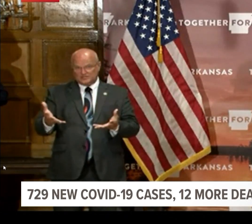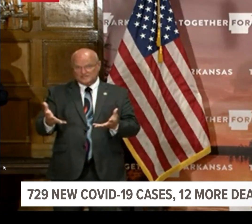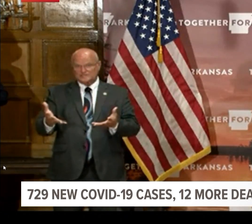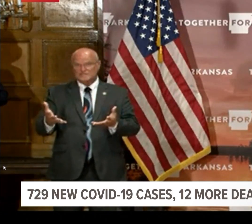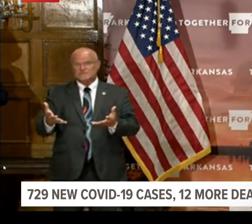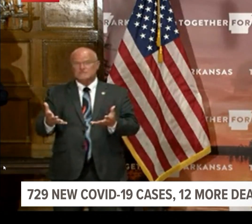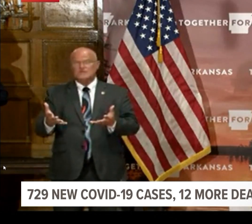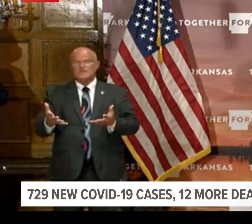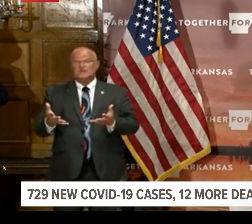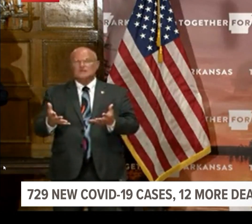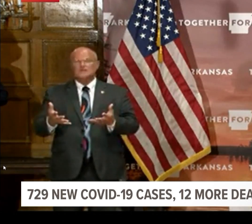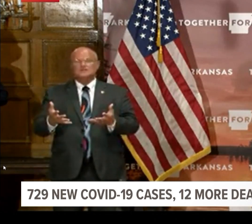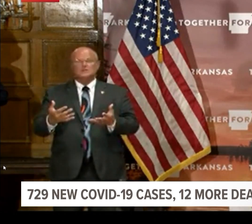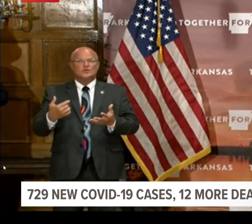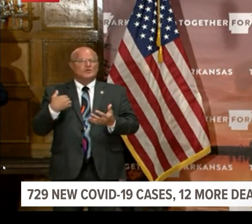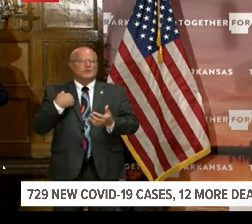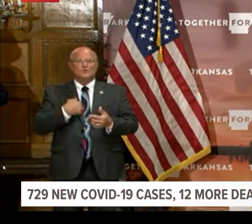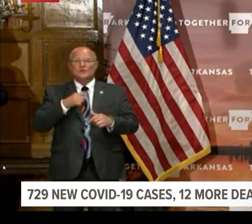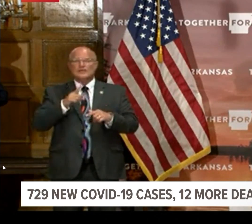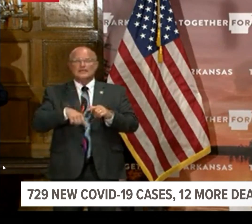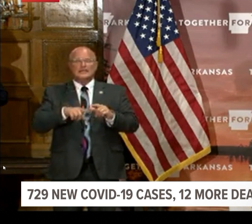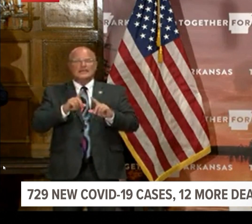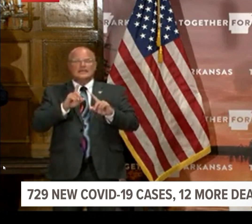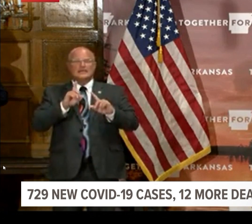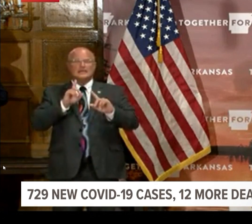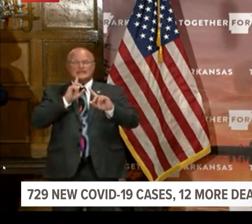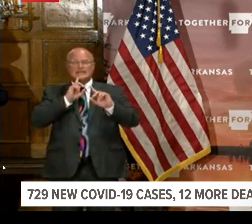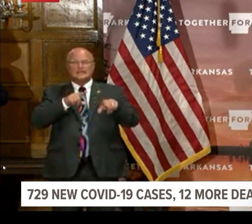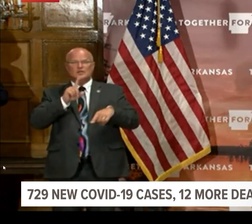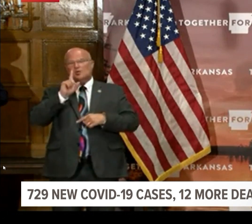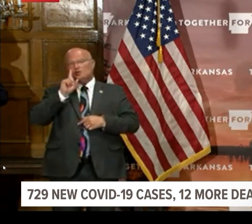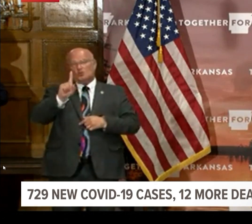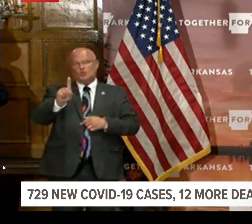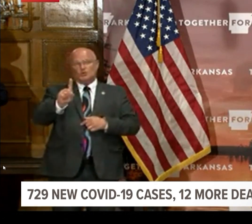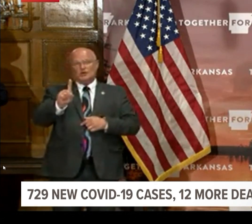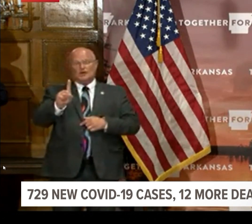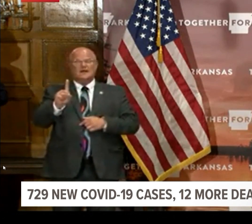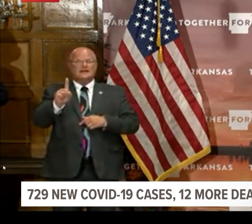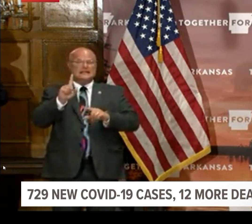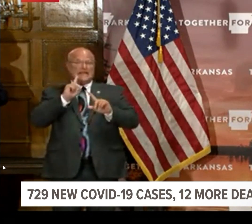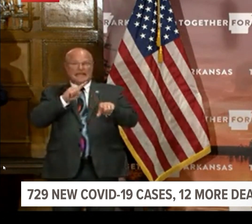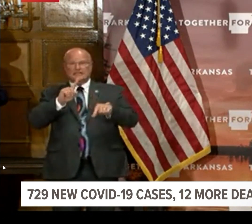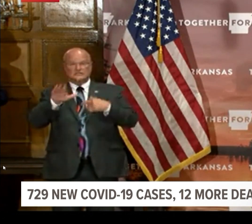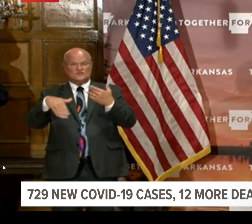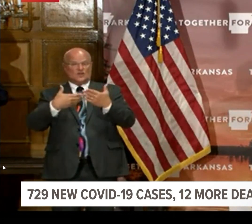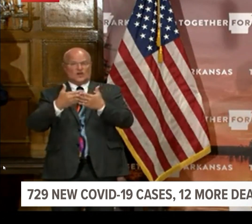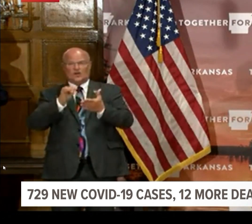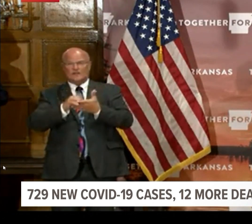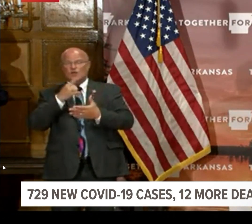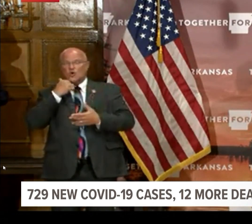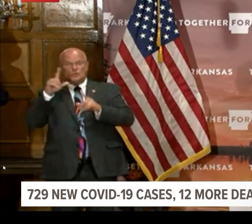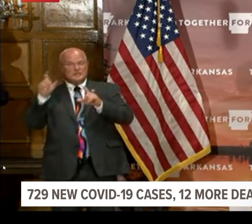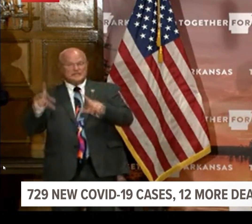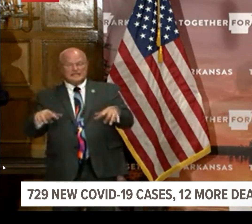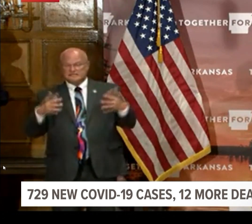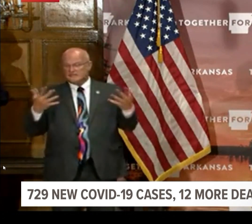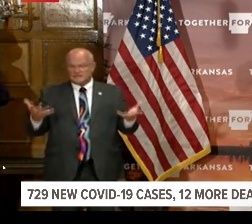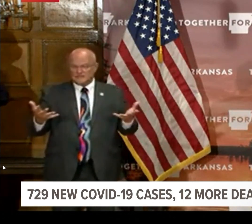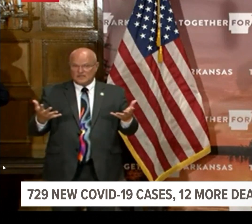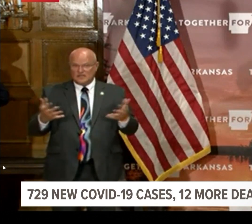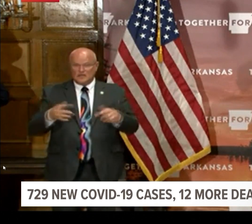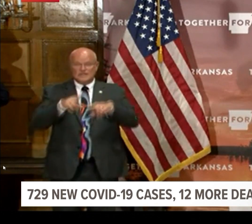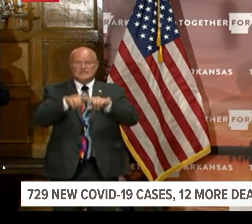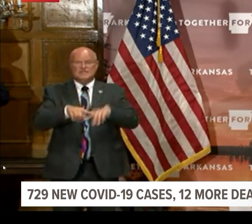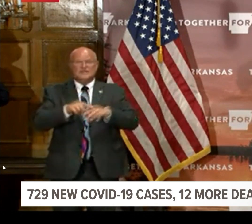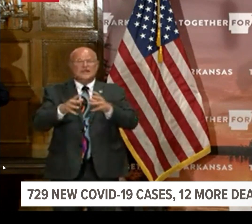it's independent. We can't issue a single recipe for addressing who will be tested. It'll depend